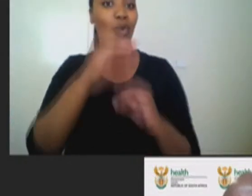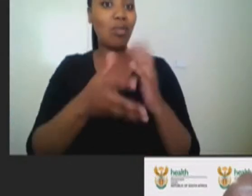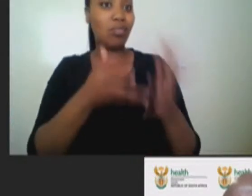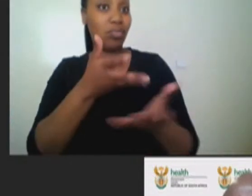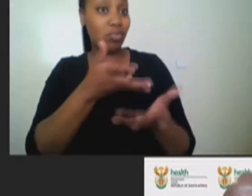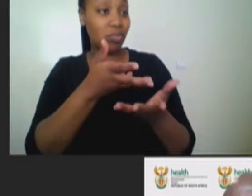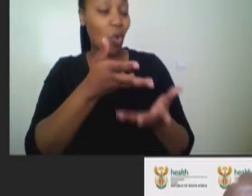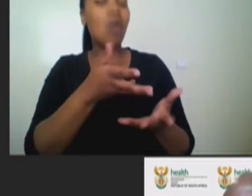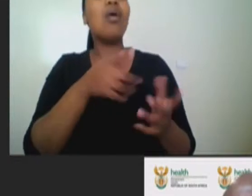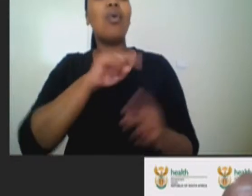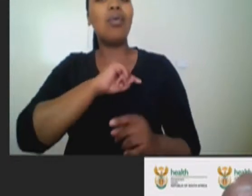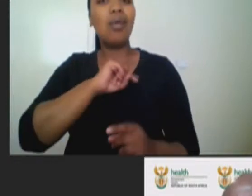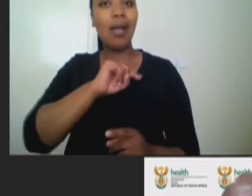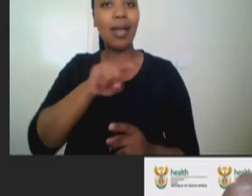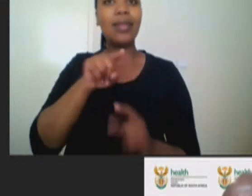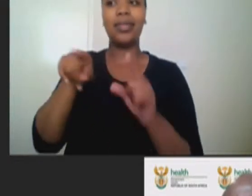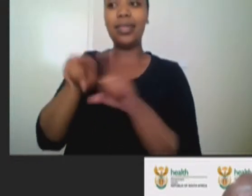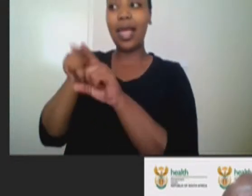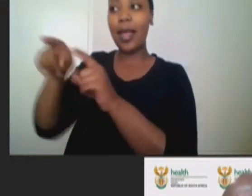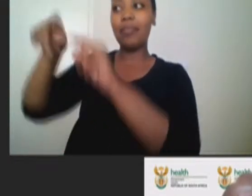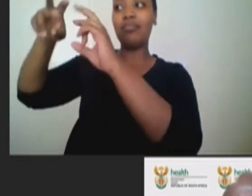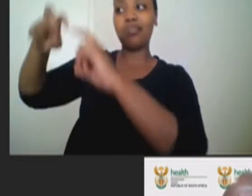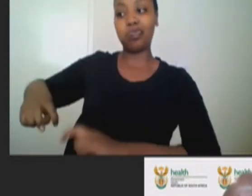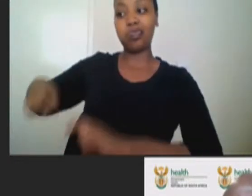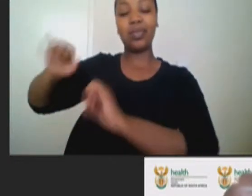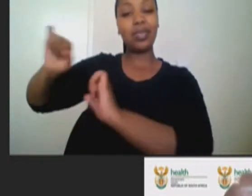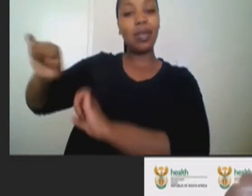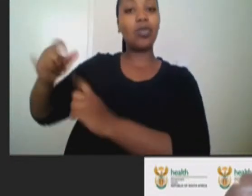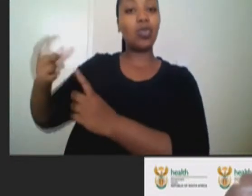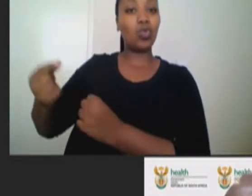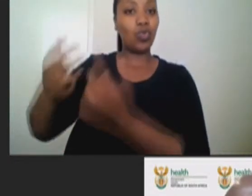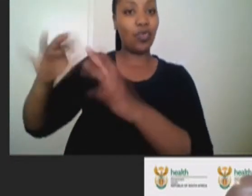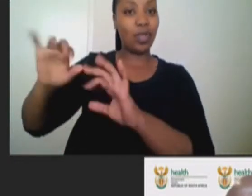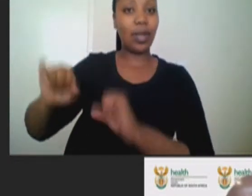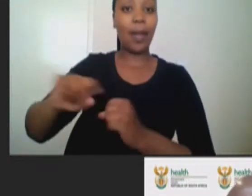always advised us about. But the last one,